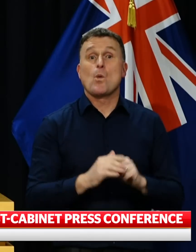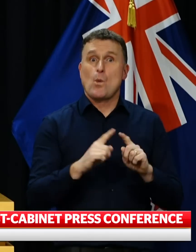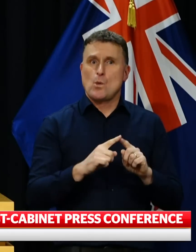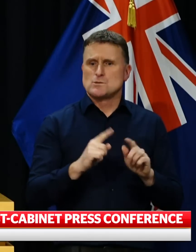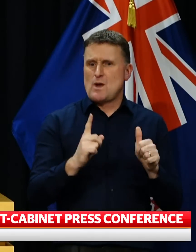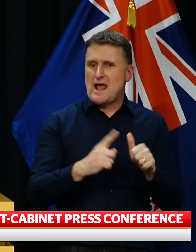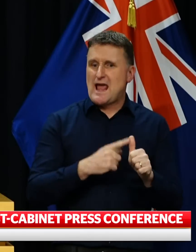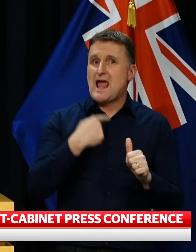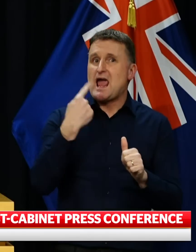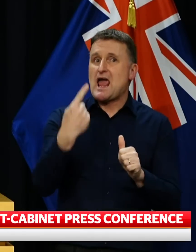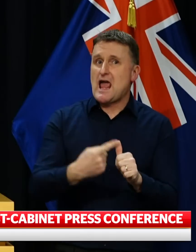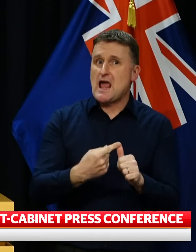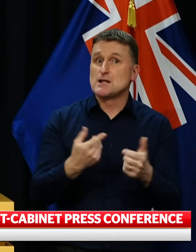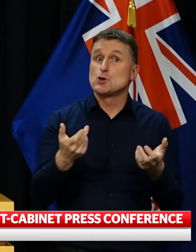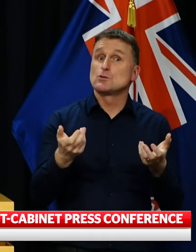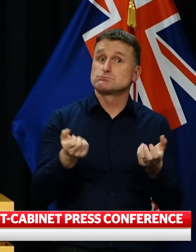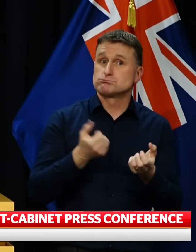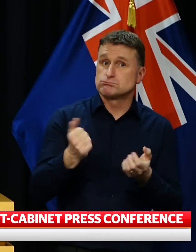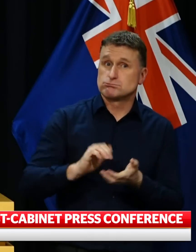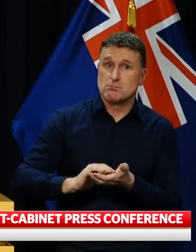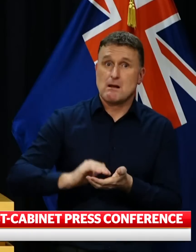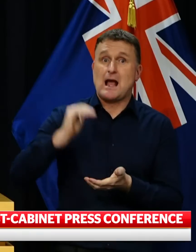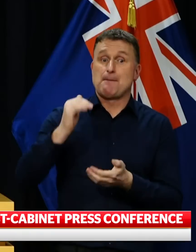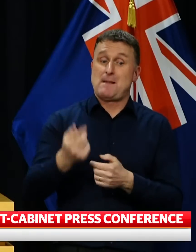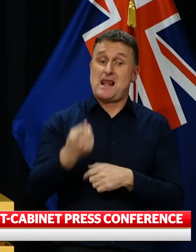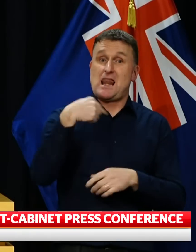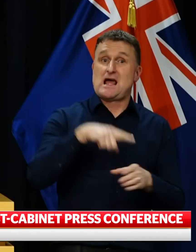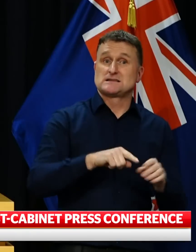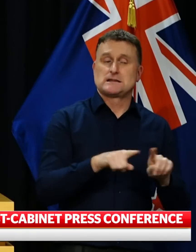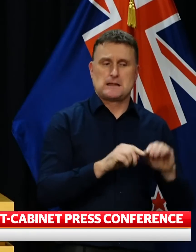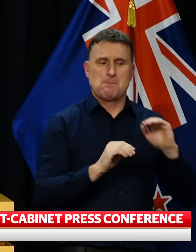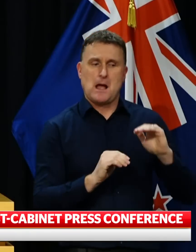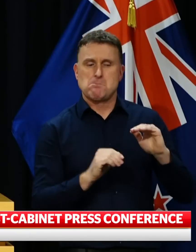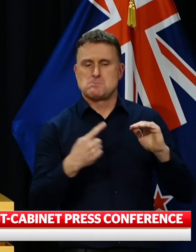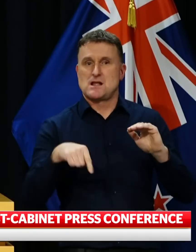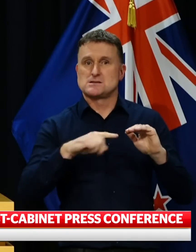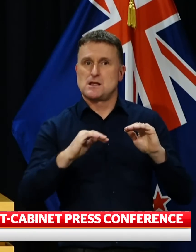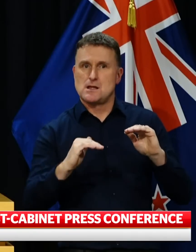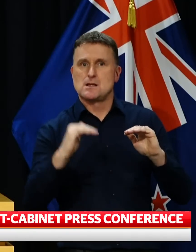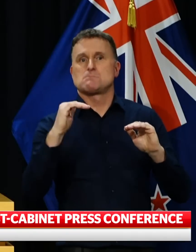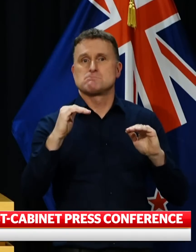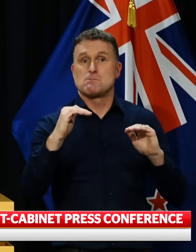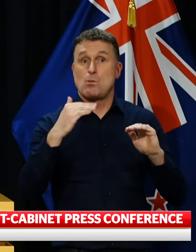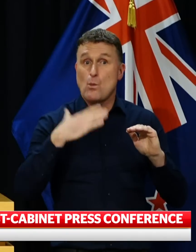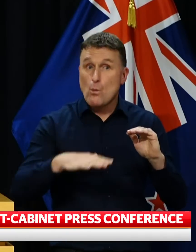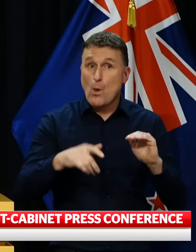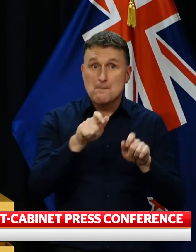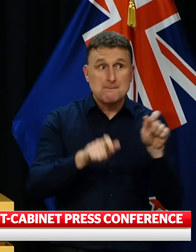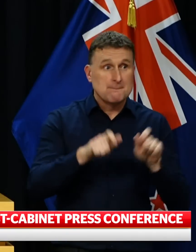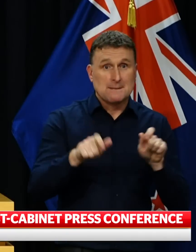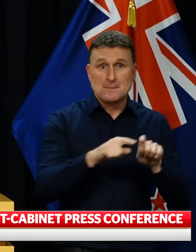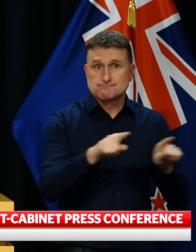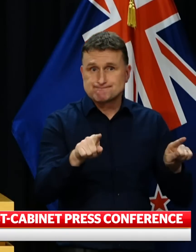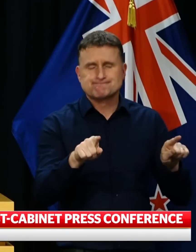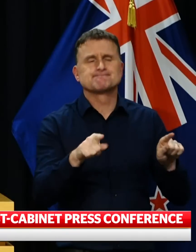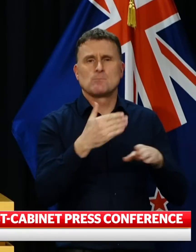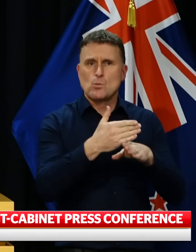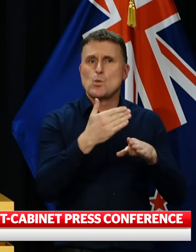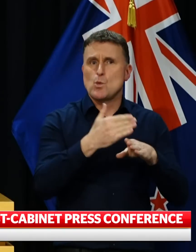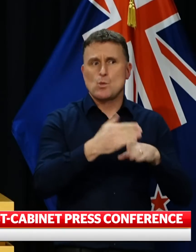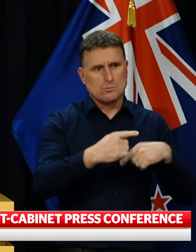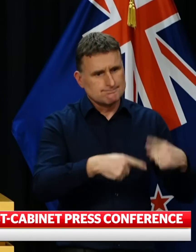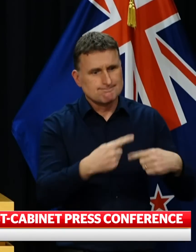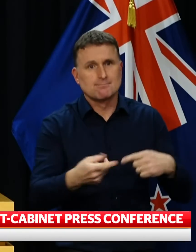record, surpassed only by last year's. Our work to keep Kiwis in work and to increase their pay is delivering for Kiwi